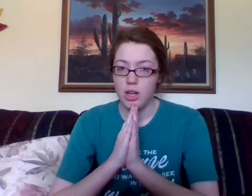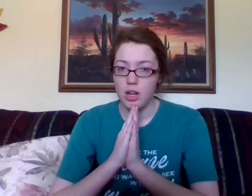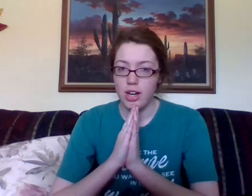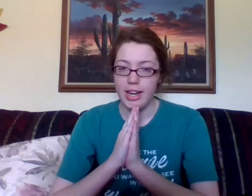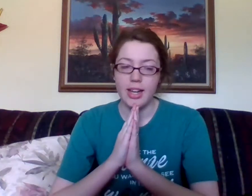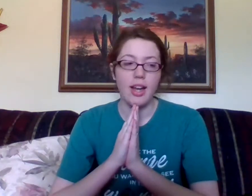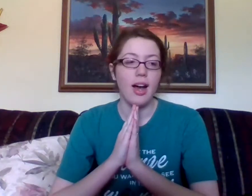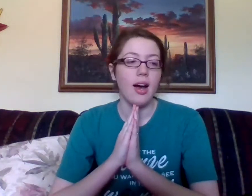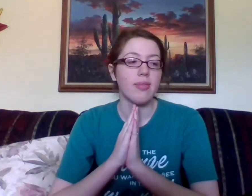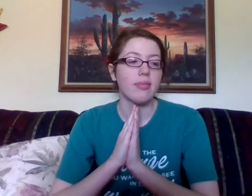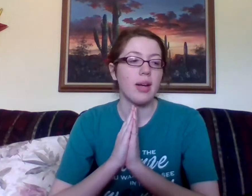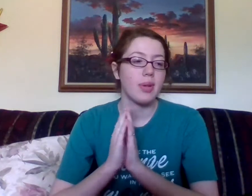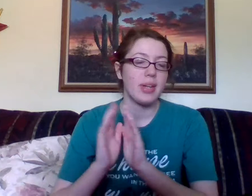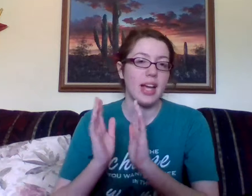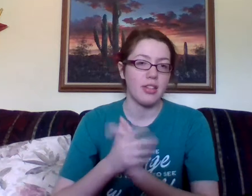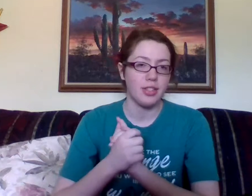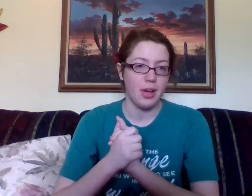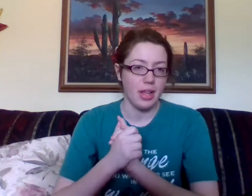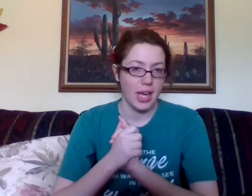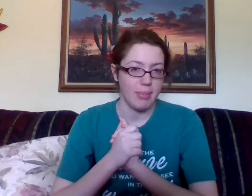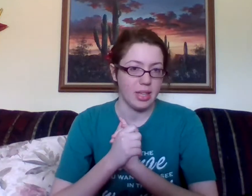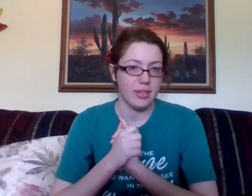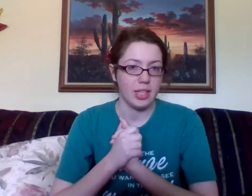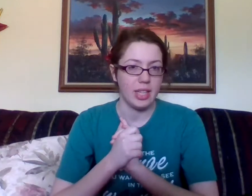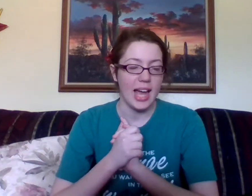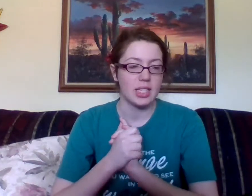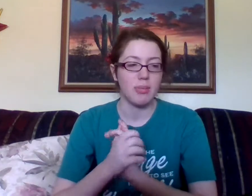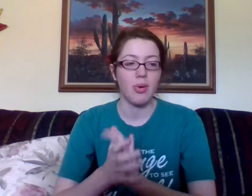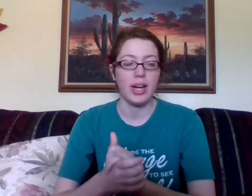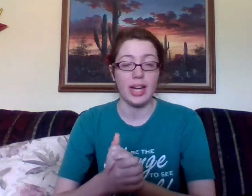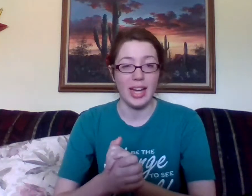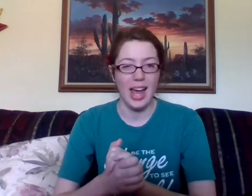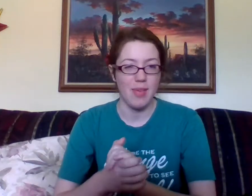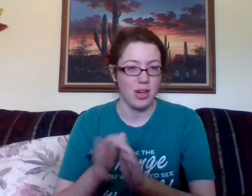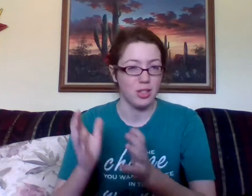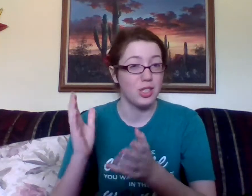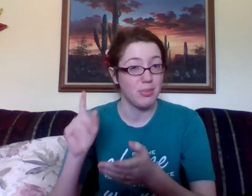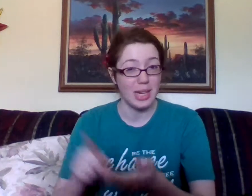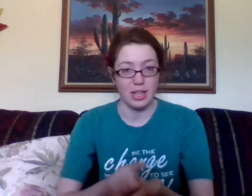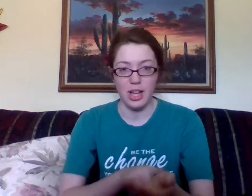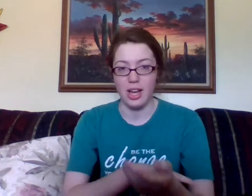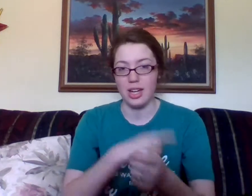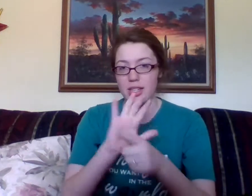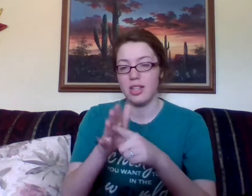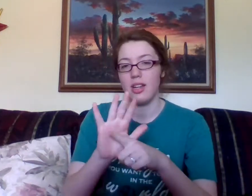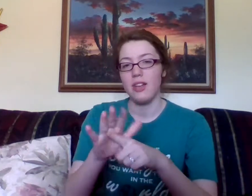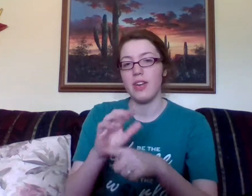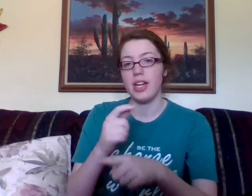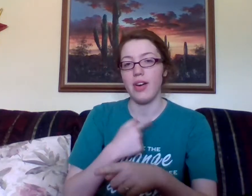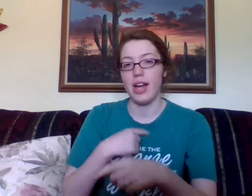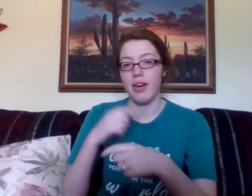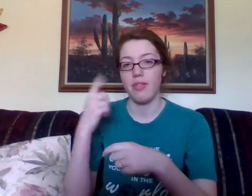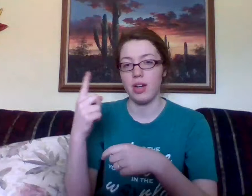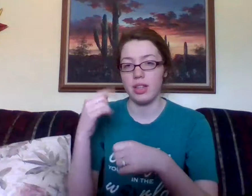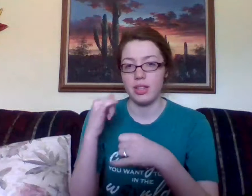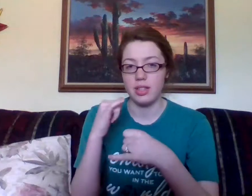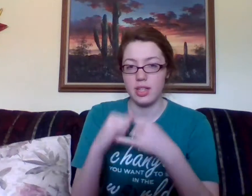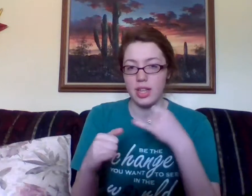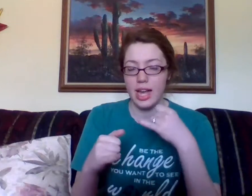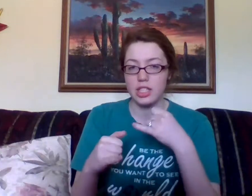All right. I'm coming now to, I believe, the last point I have. I know this has been a long video. I have one